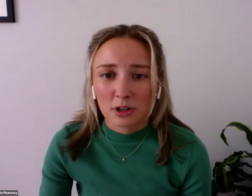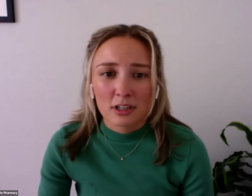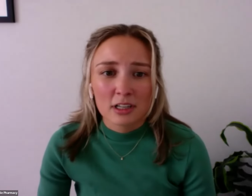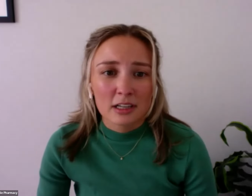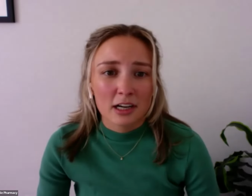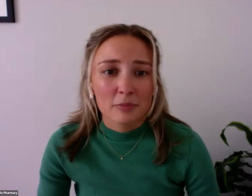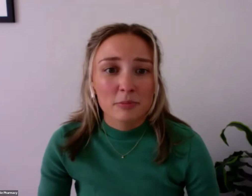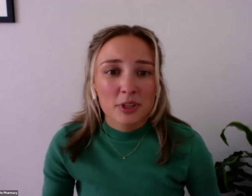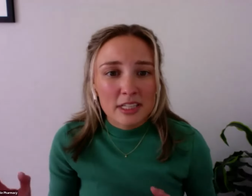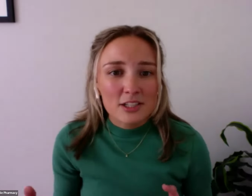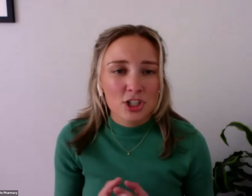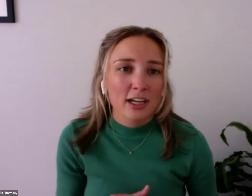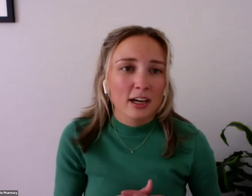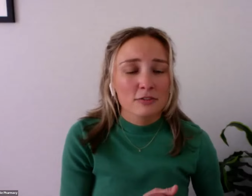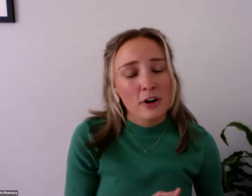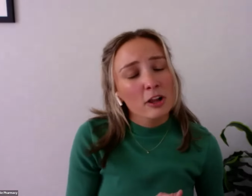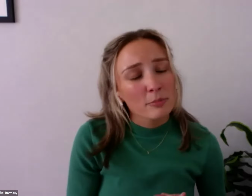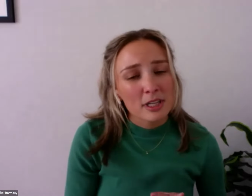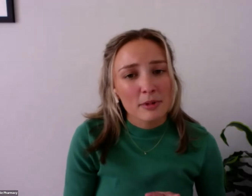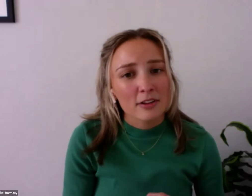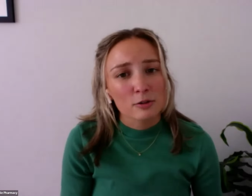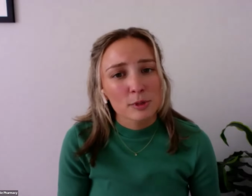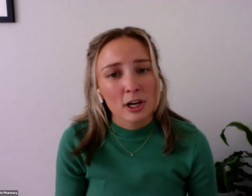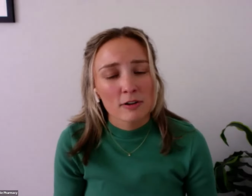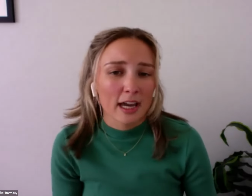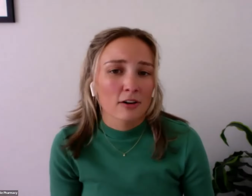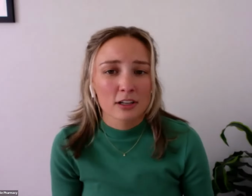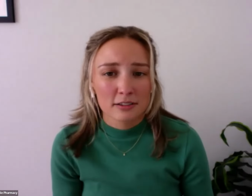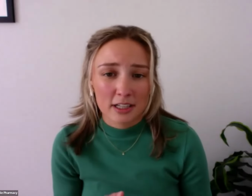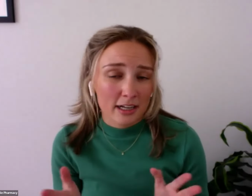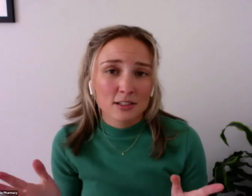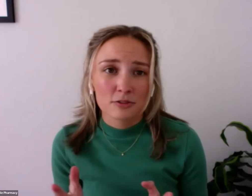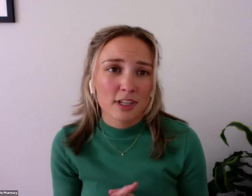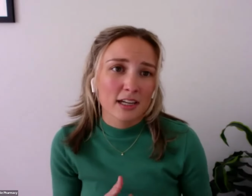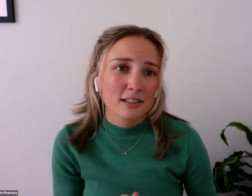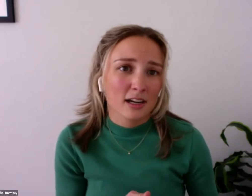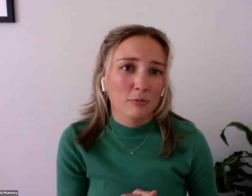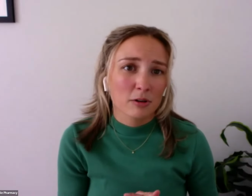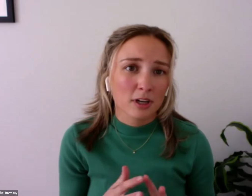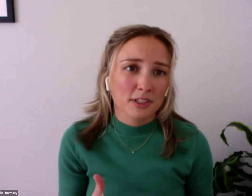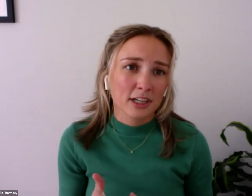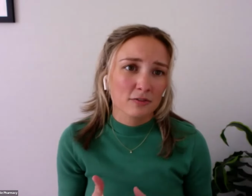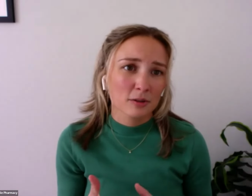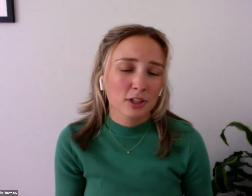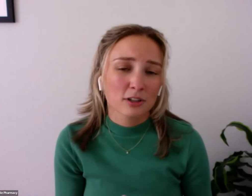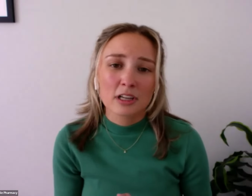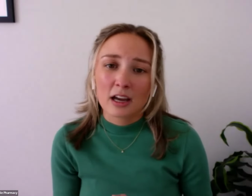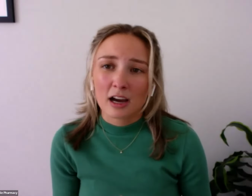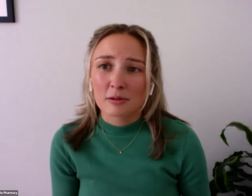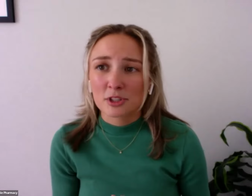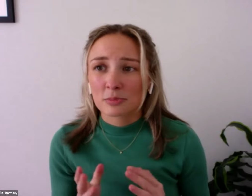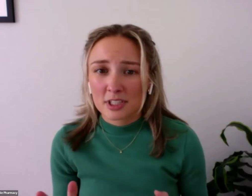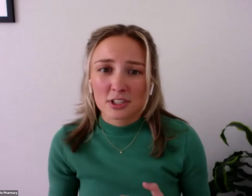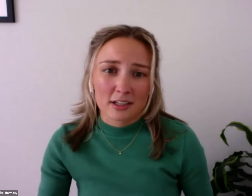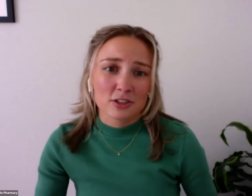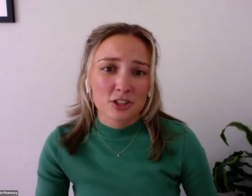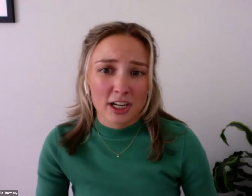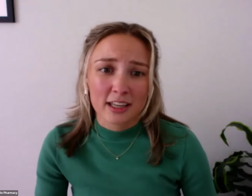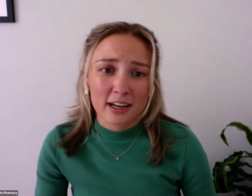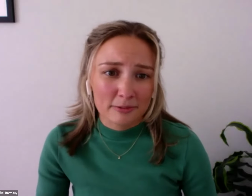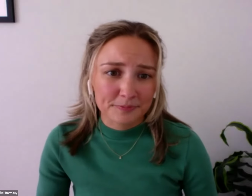of this webinar. Please check out our follow-up email that will be going out in the next few days. We would love to hear from you. So